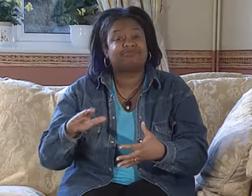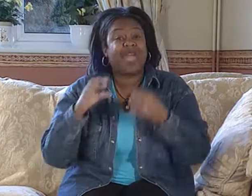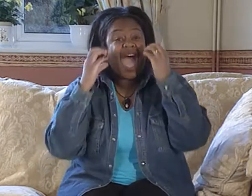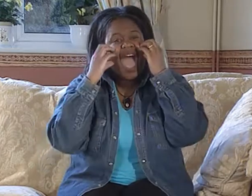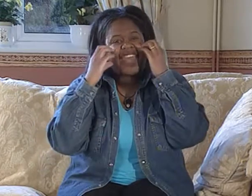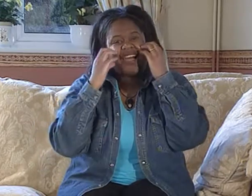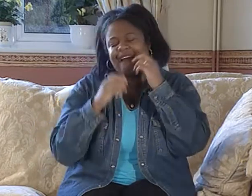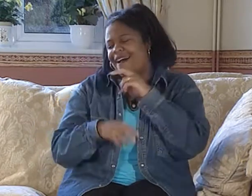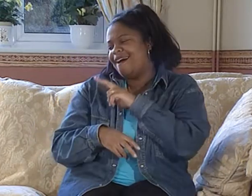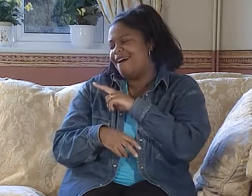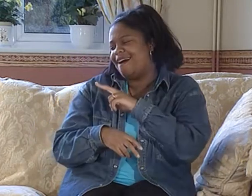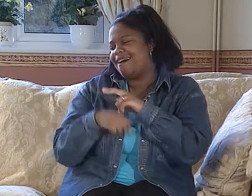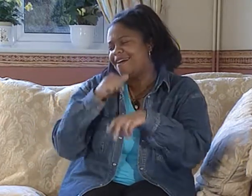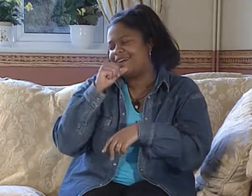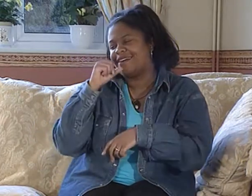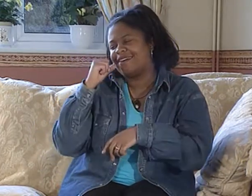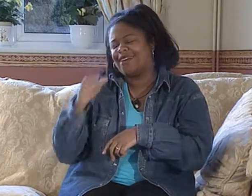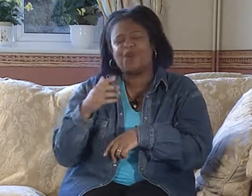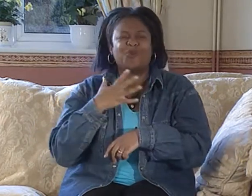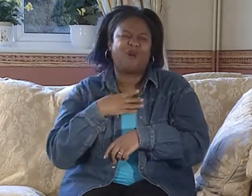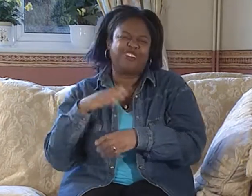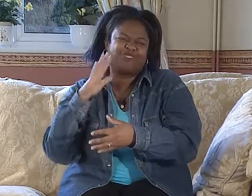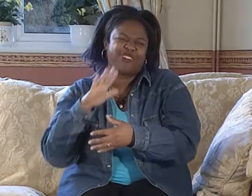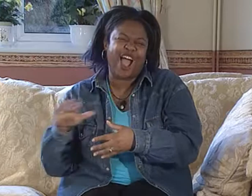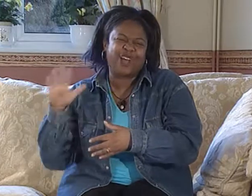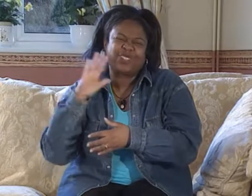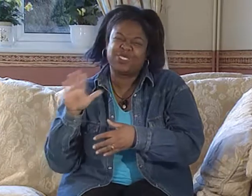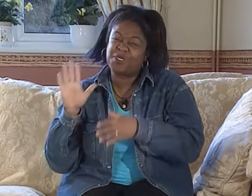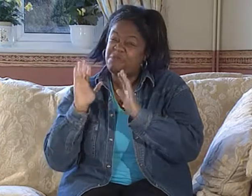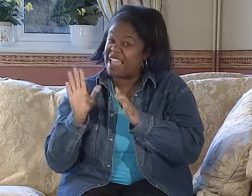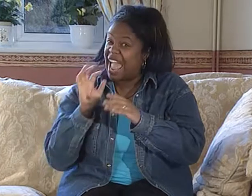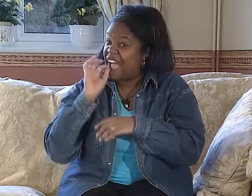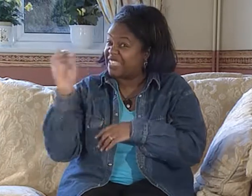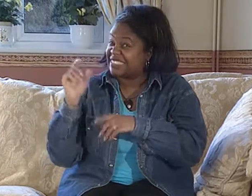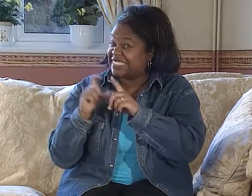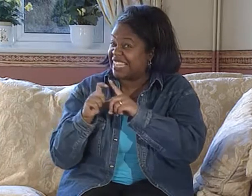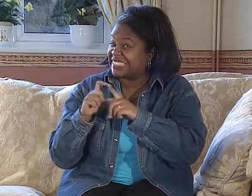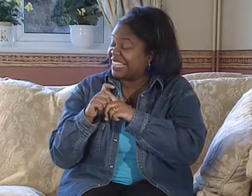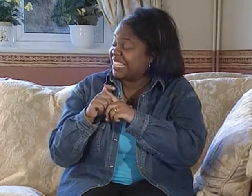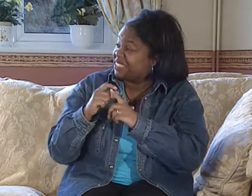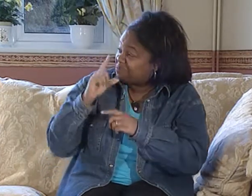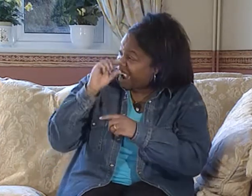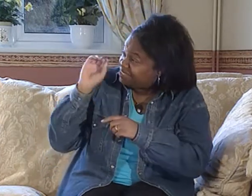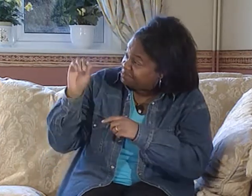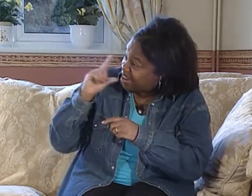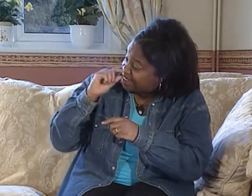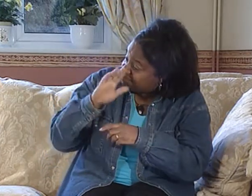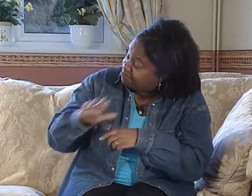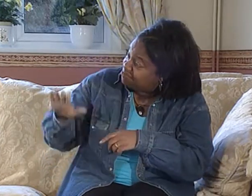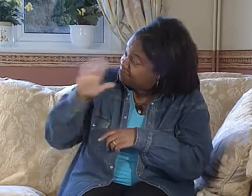Daddy picked up the rabbit and stroked him. Ella wanted to stroke him too, but she knew she had to